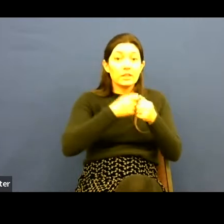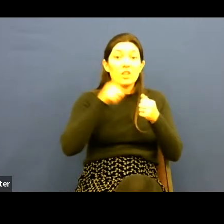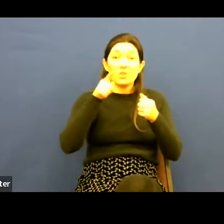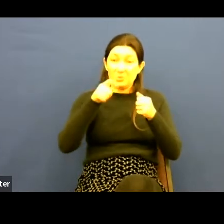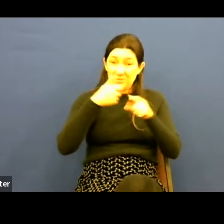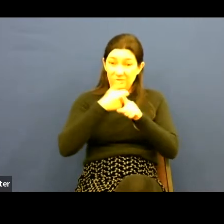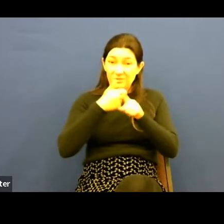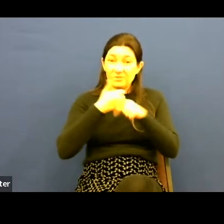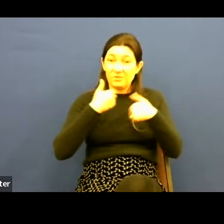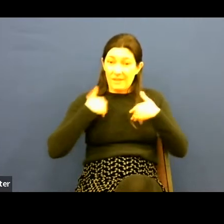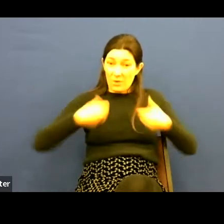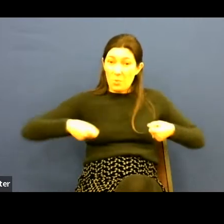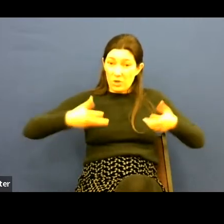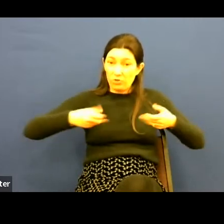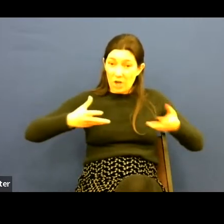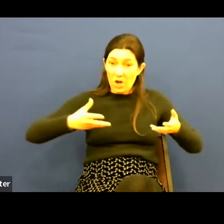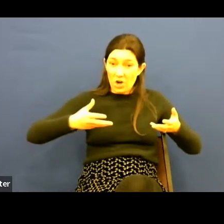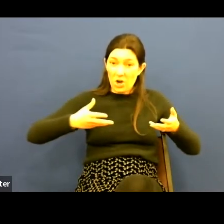get a variance to put in a ramp.